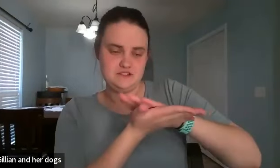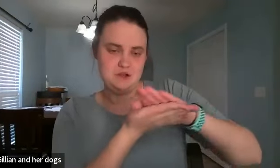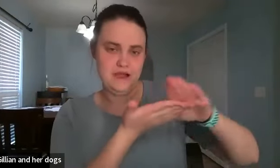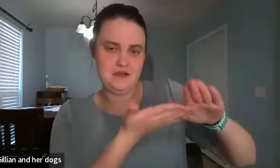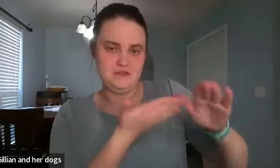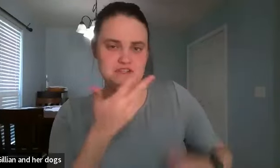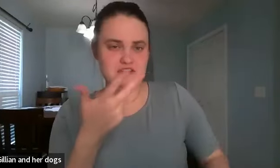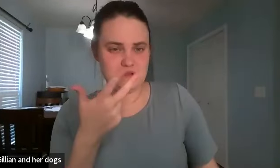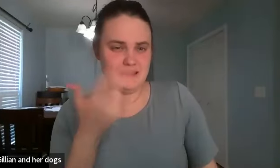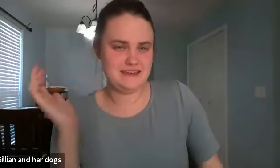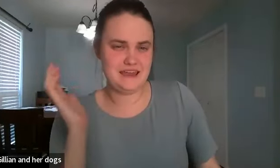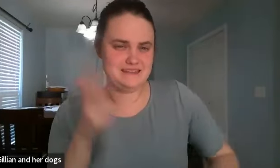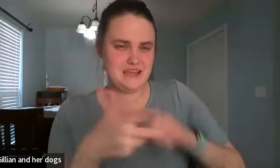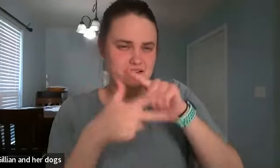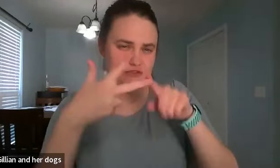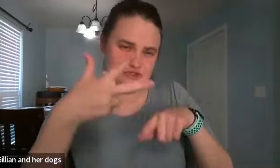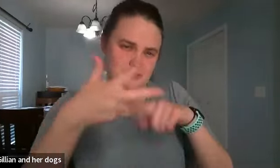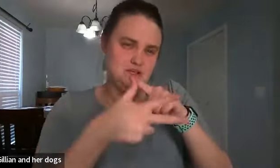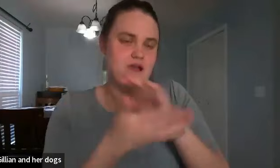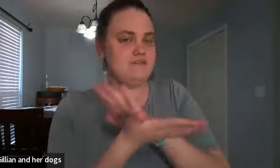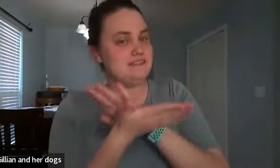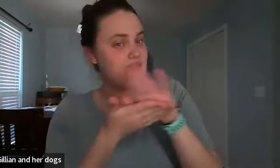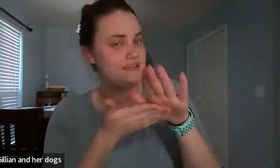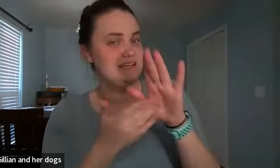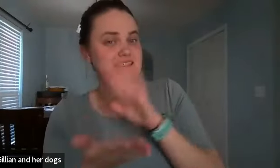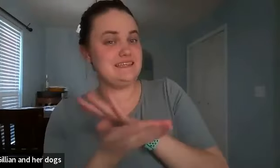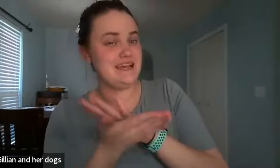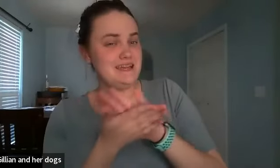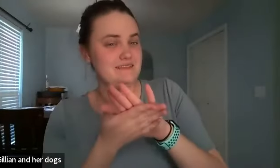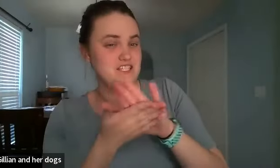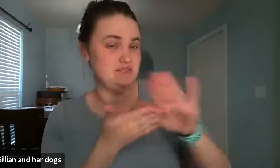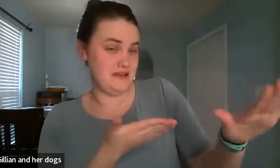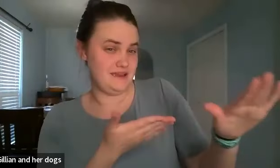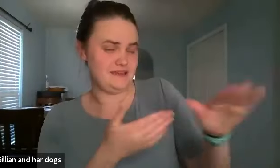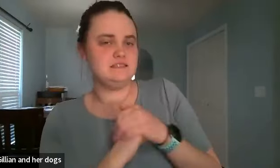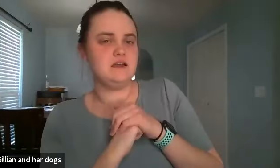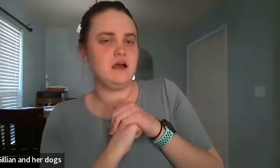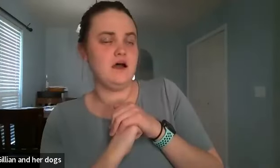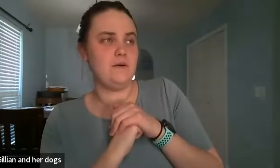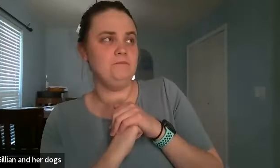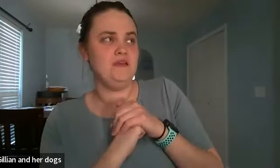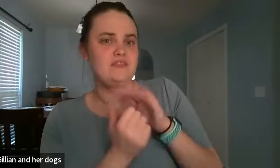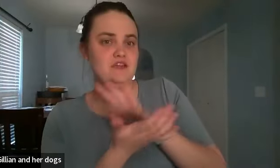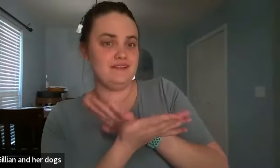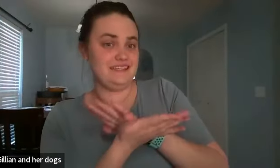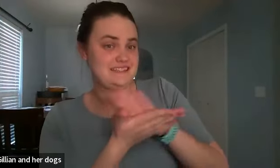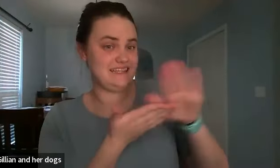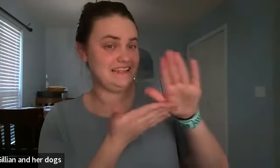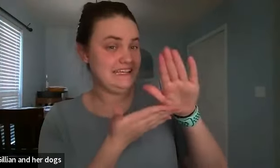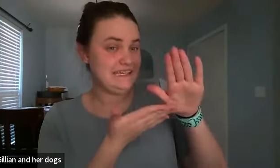So I know there's like 3, and it's kind of like those 3 you have. It's nice, like it's nice, like she's very nice. Then you have like it's clean,